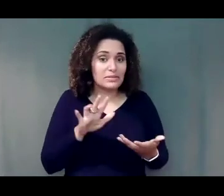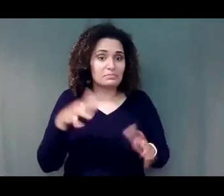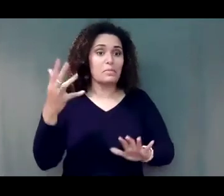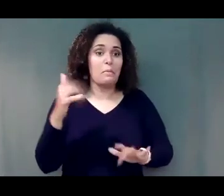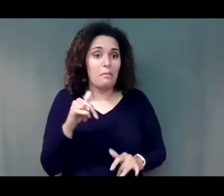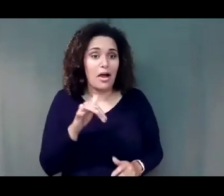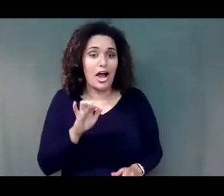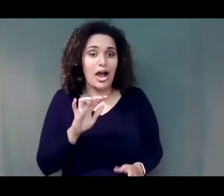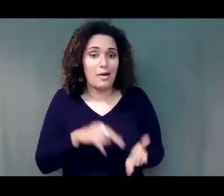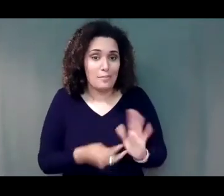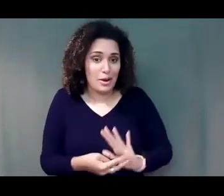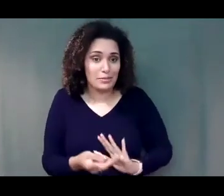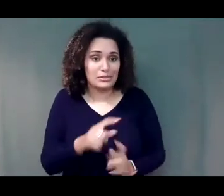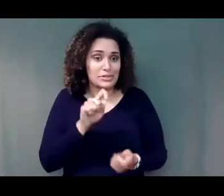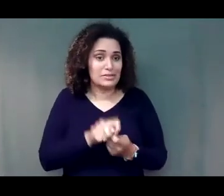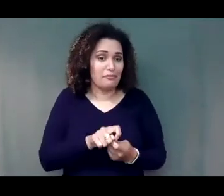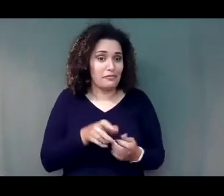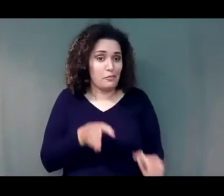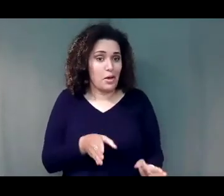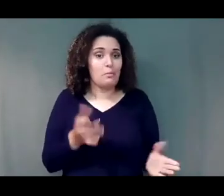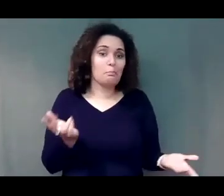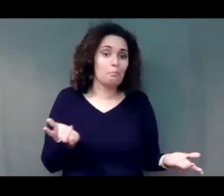some specific way. And